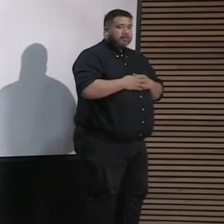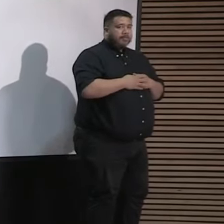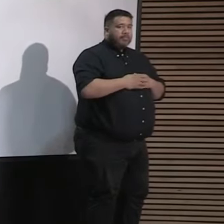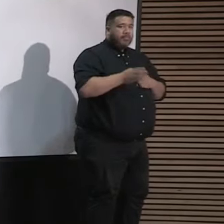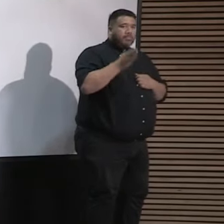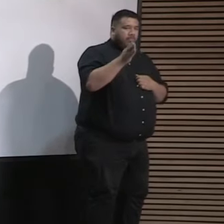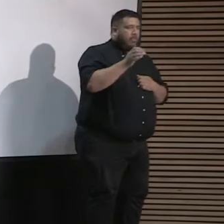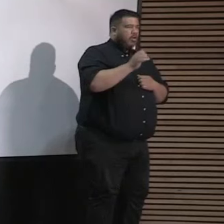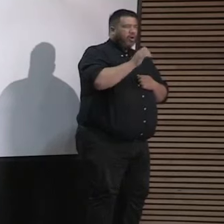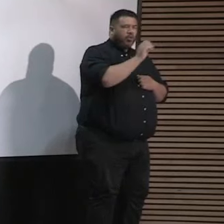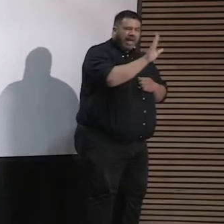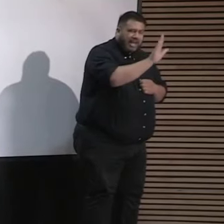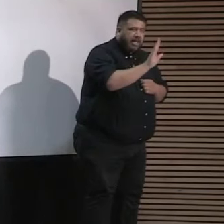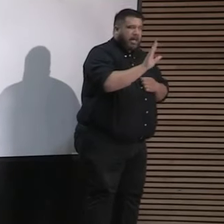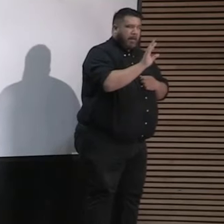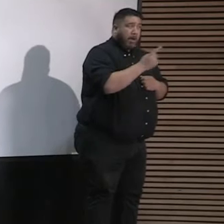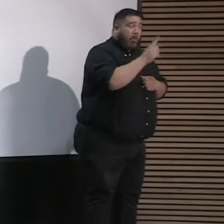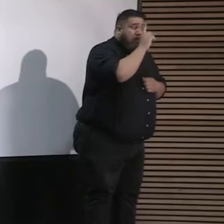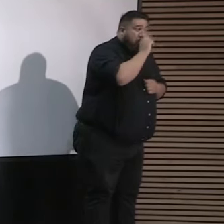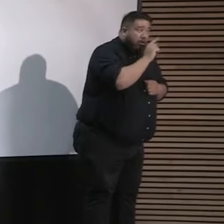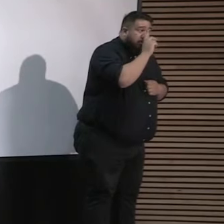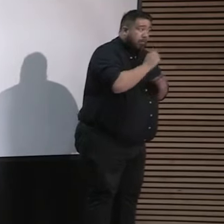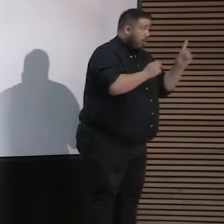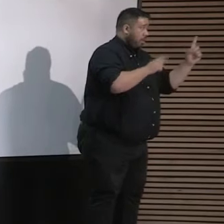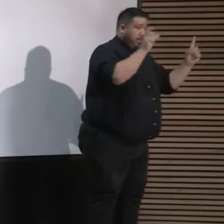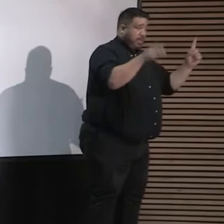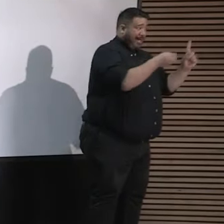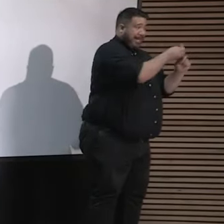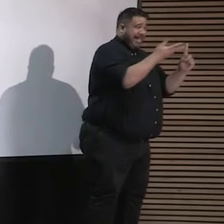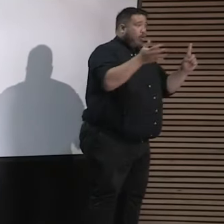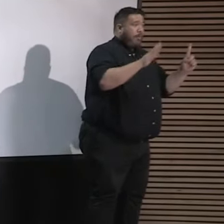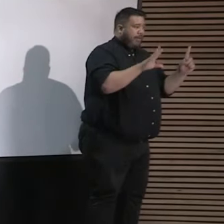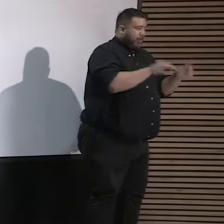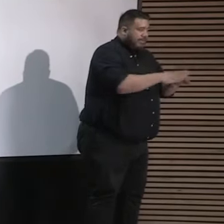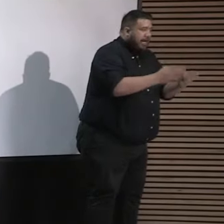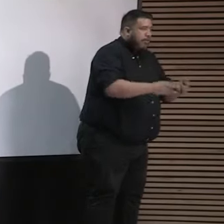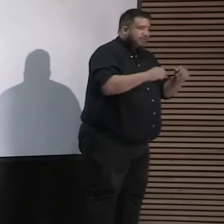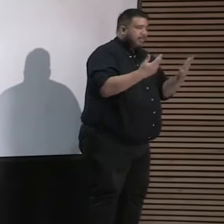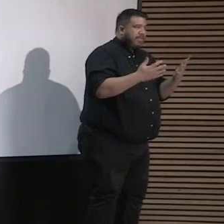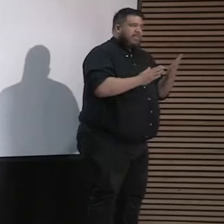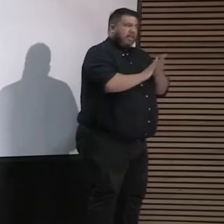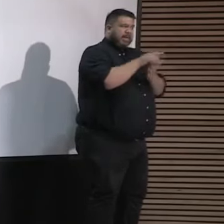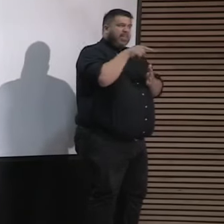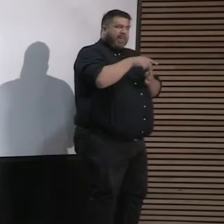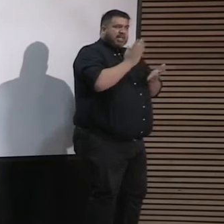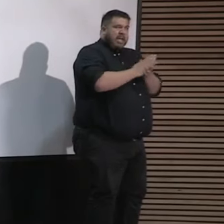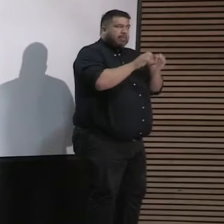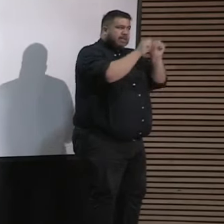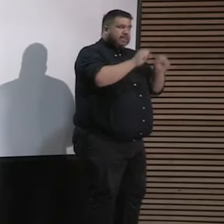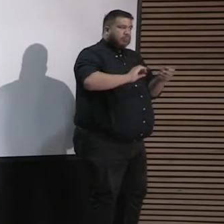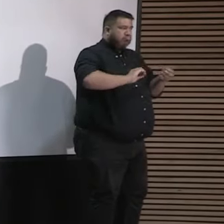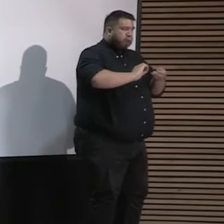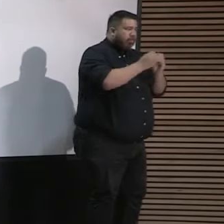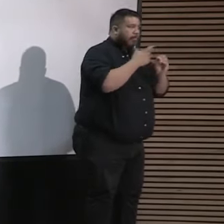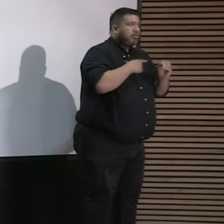point, so the fact that it is could be surface-to-surface contact, doesn't that point to it being a system failure even more, that it obviously wasn't